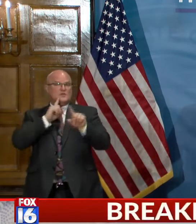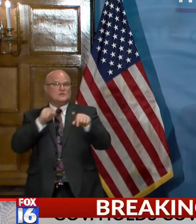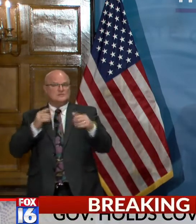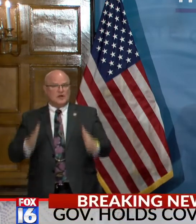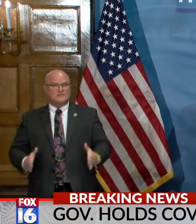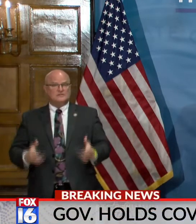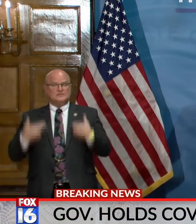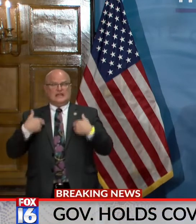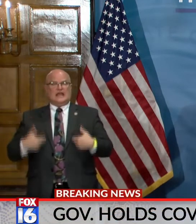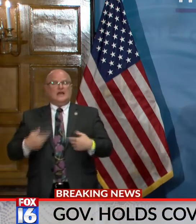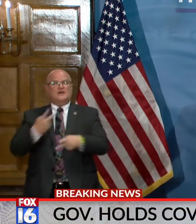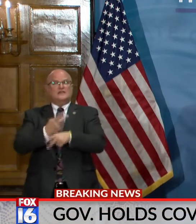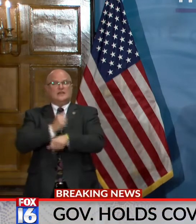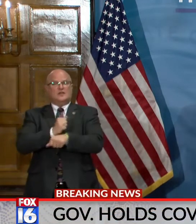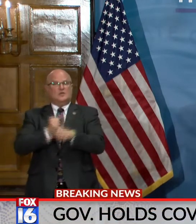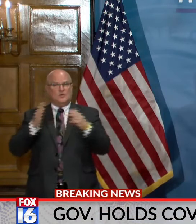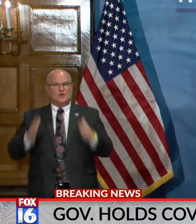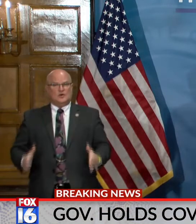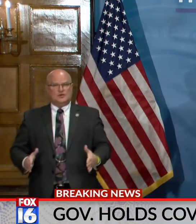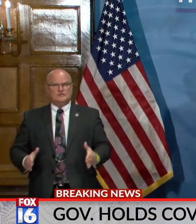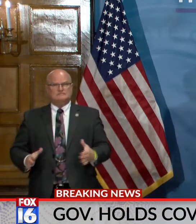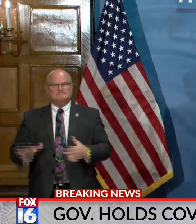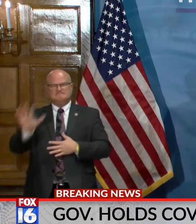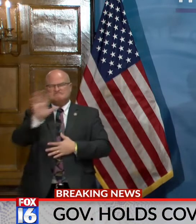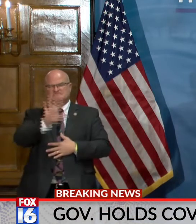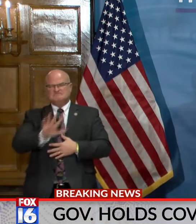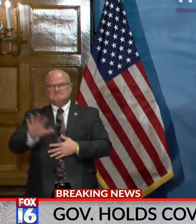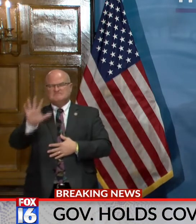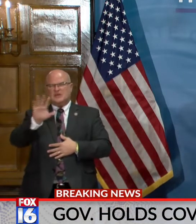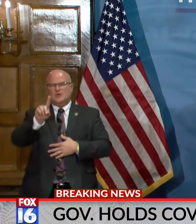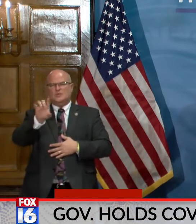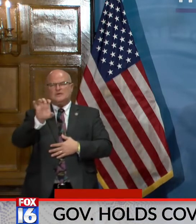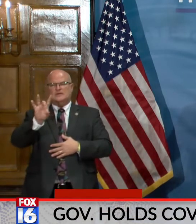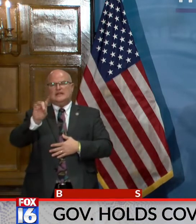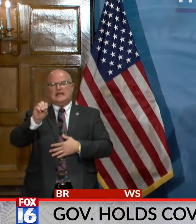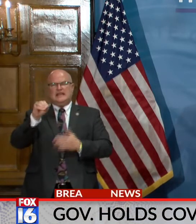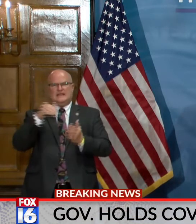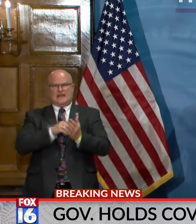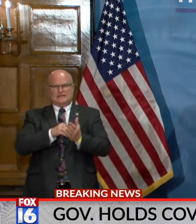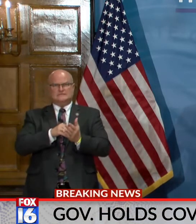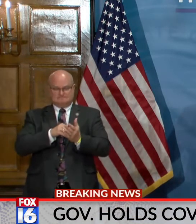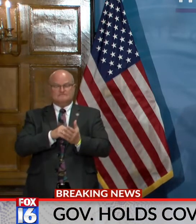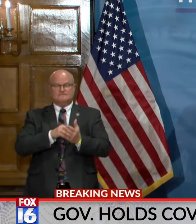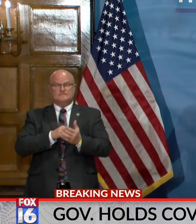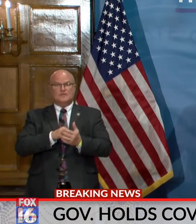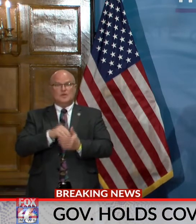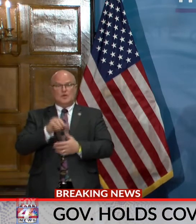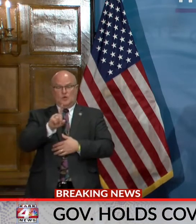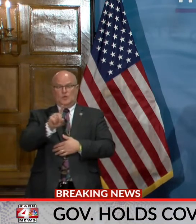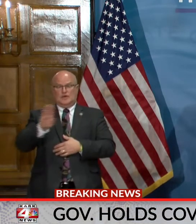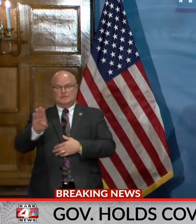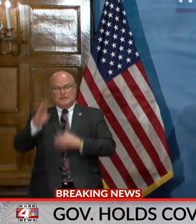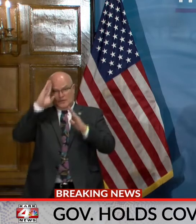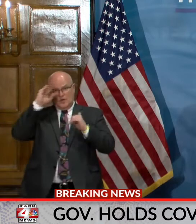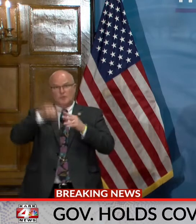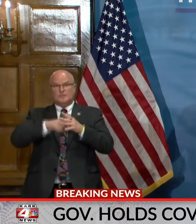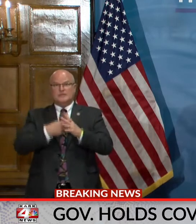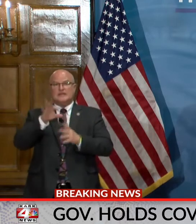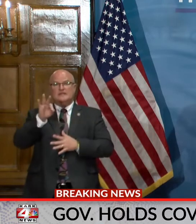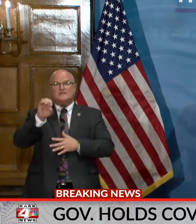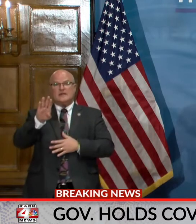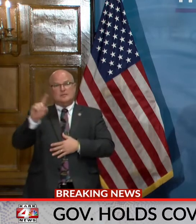healthcare workers. As I said, that's about 180,000. For 1B, which we hope to begin February 1,